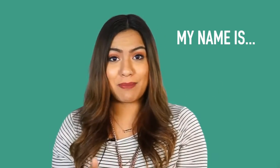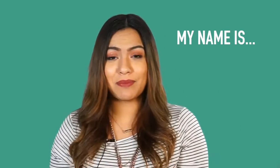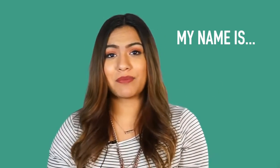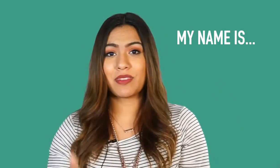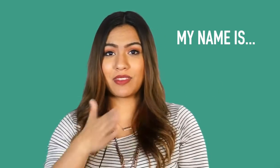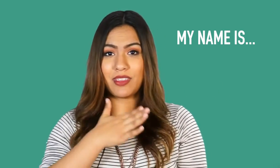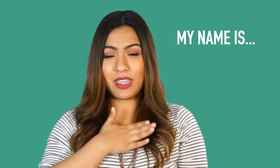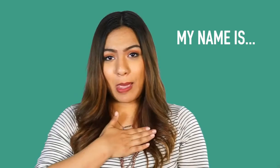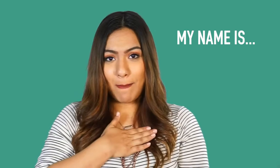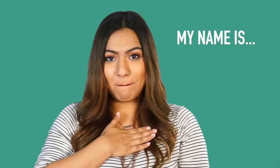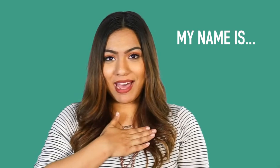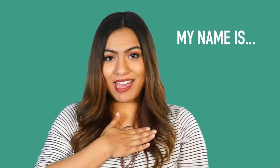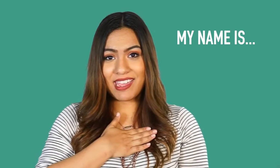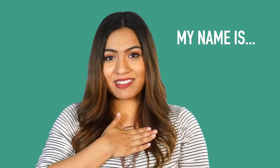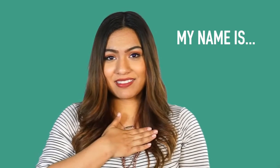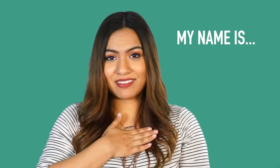name. My